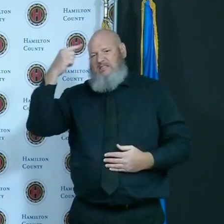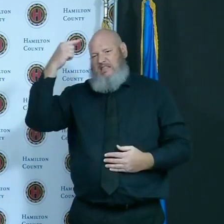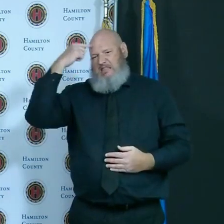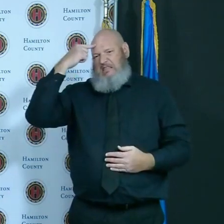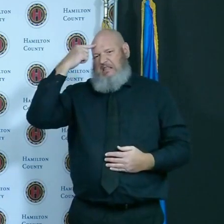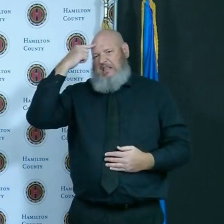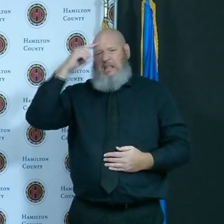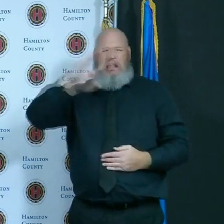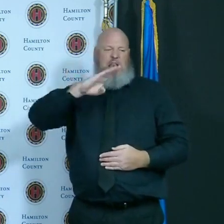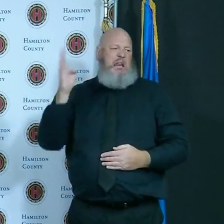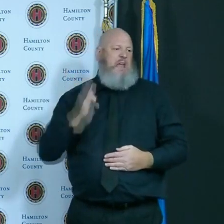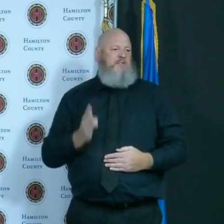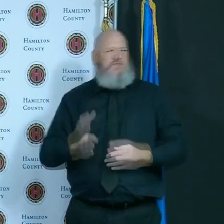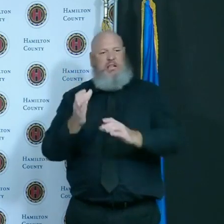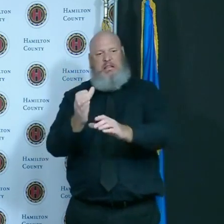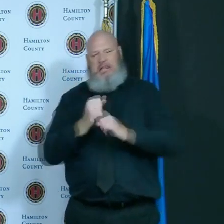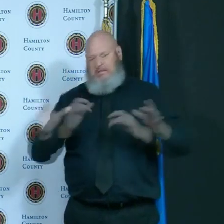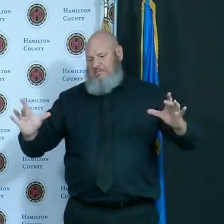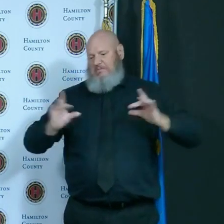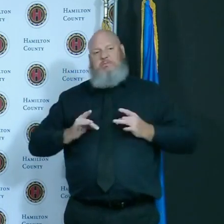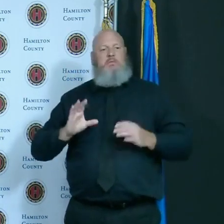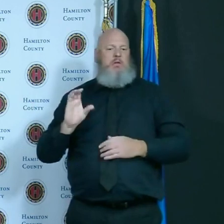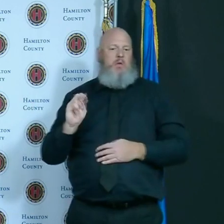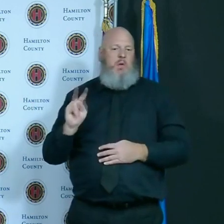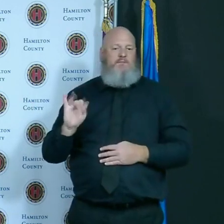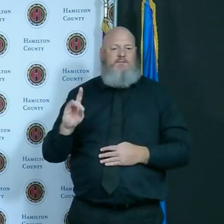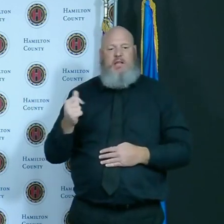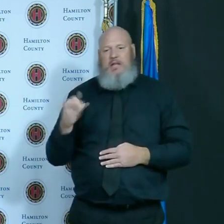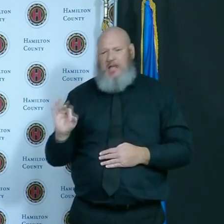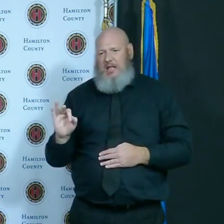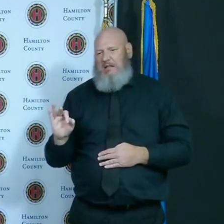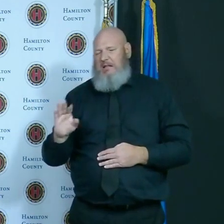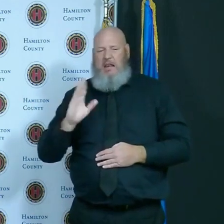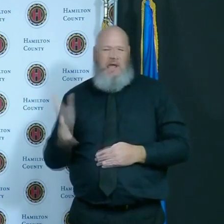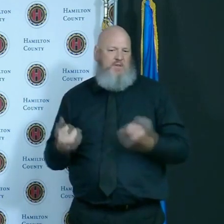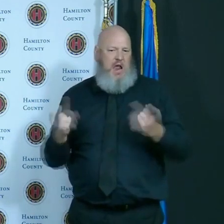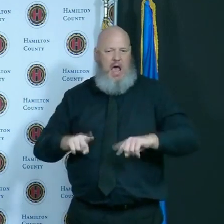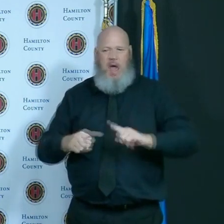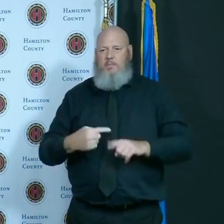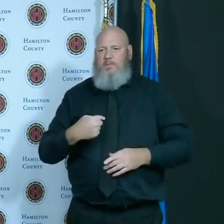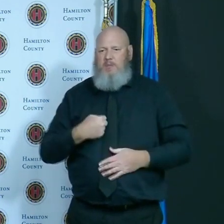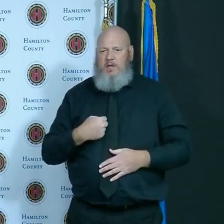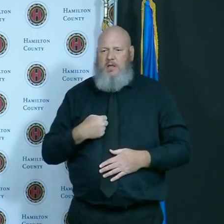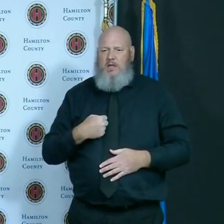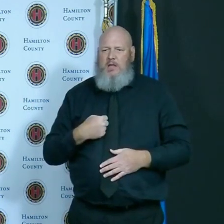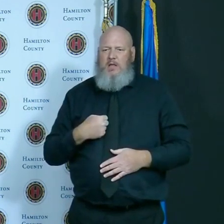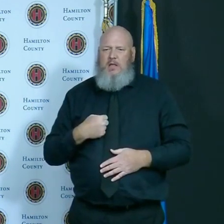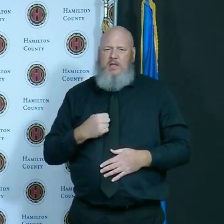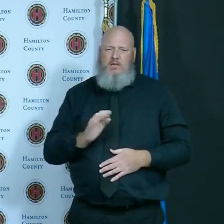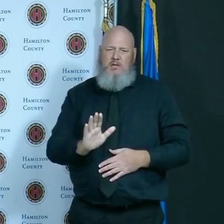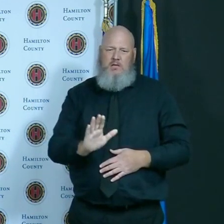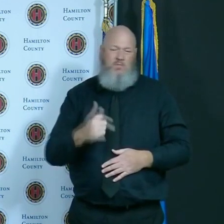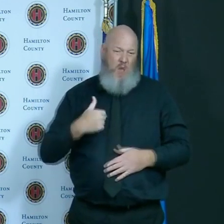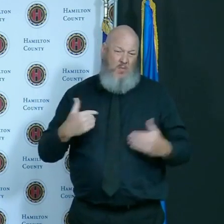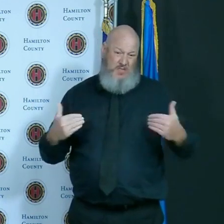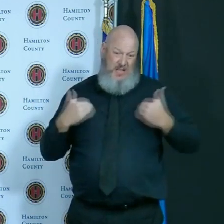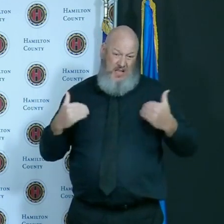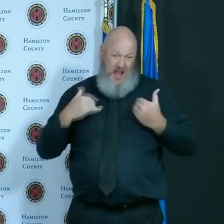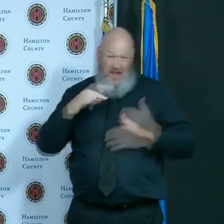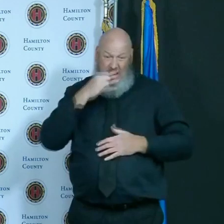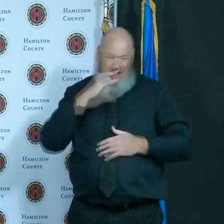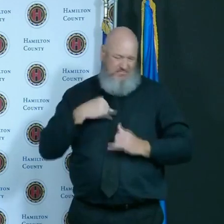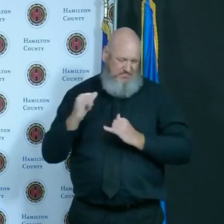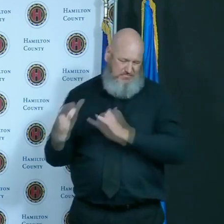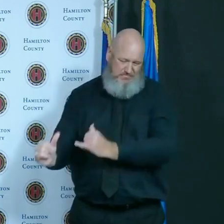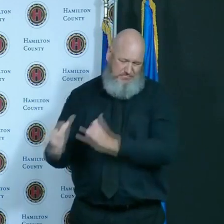woman. It is imperative that we relay the severity of COVID-19 with language that young